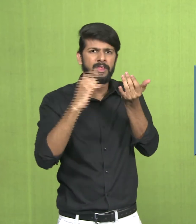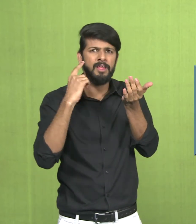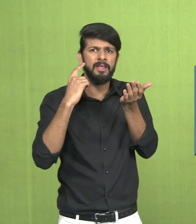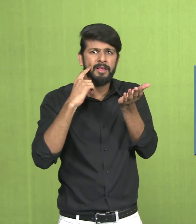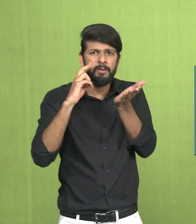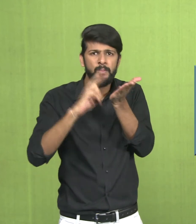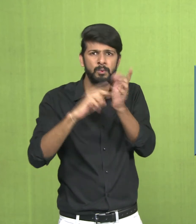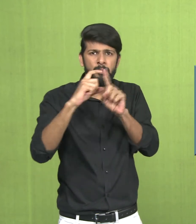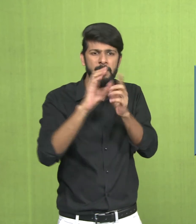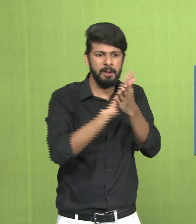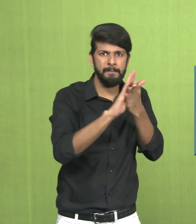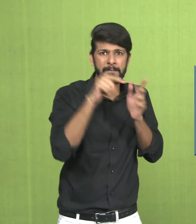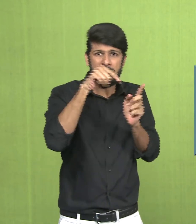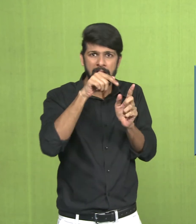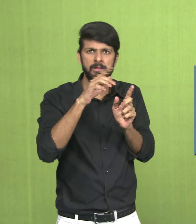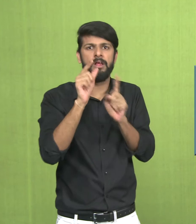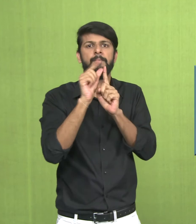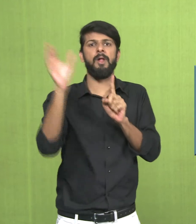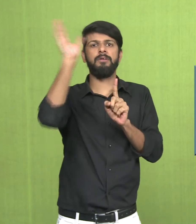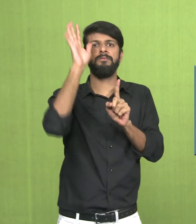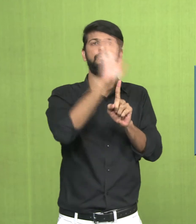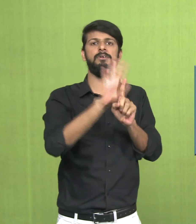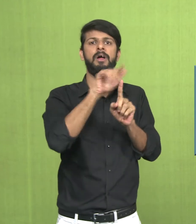handicraft, etc., was found,